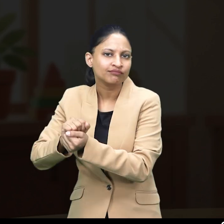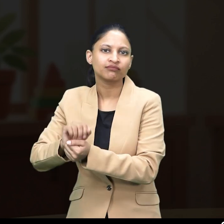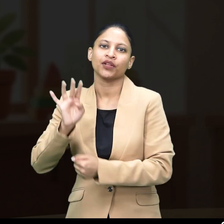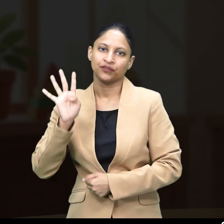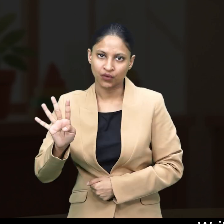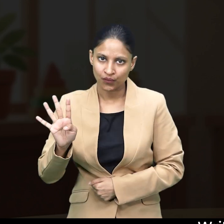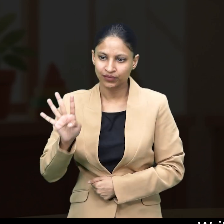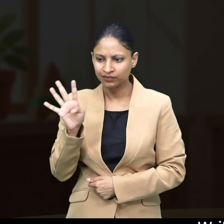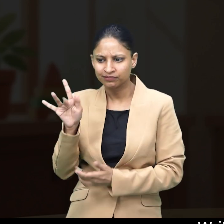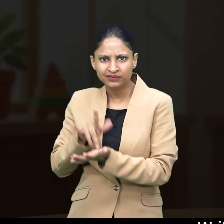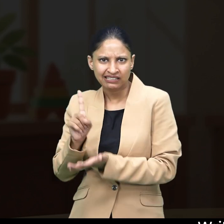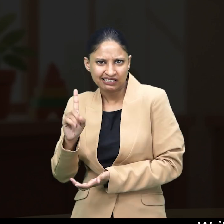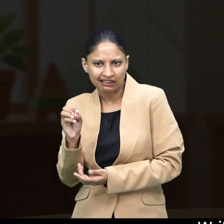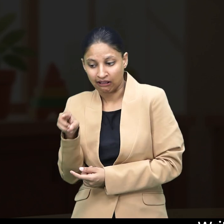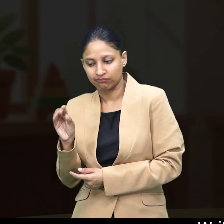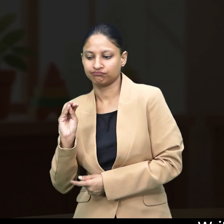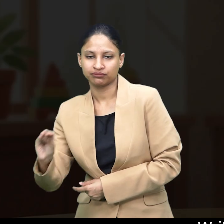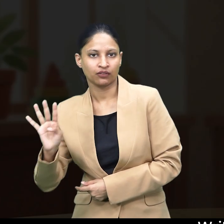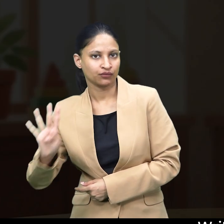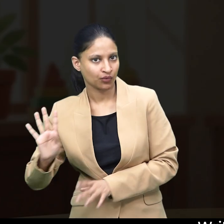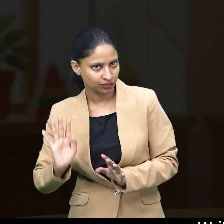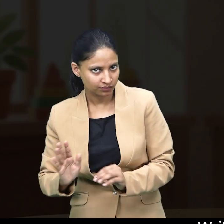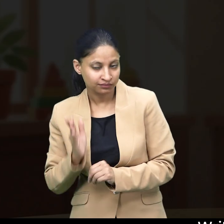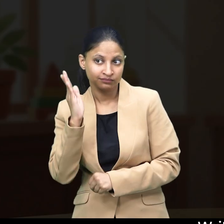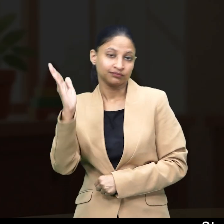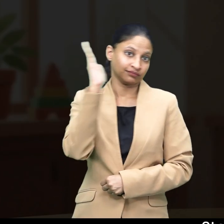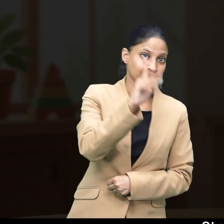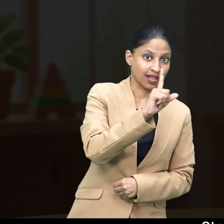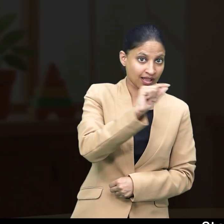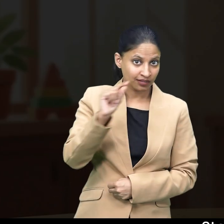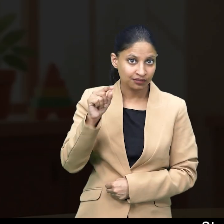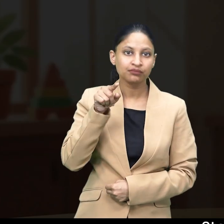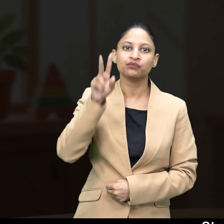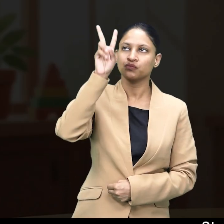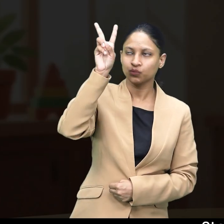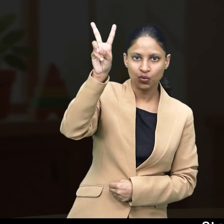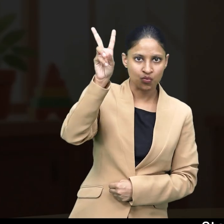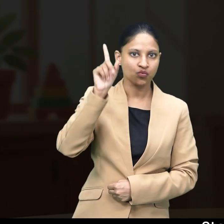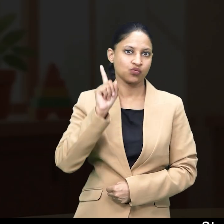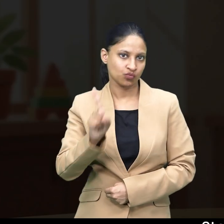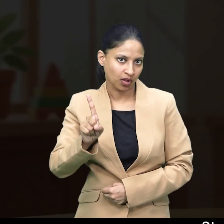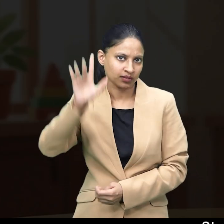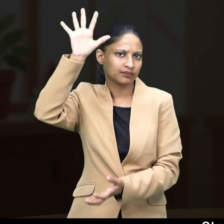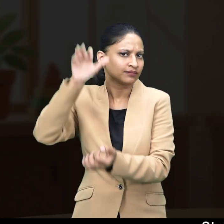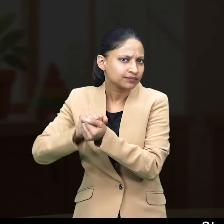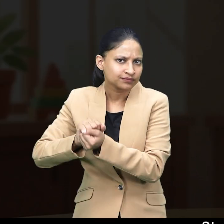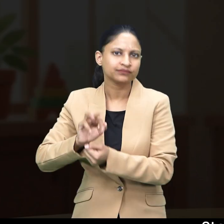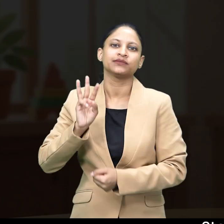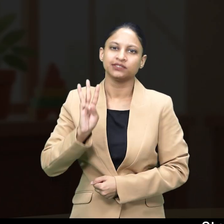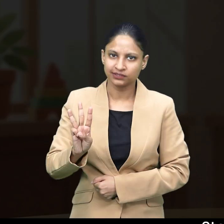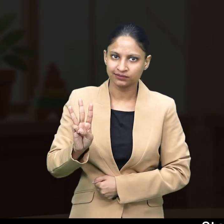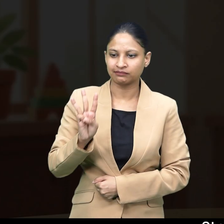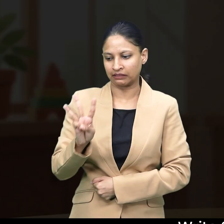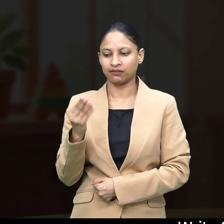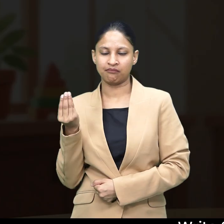equals to 4. Write 4 in the tens column. Step 3. Hundreds, 2 plus 1 equals to